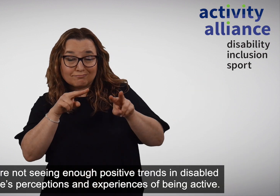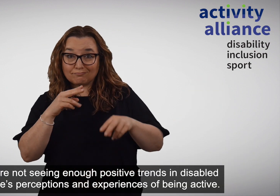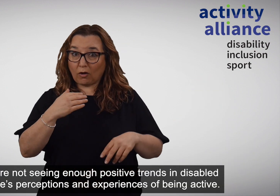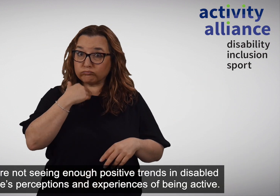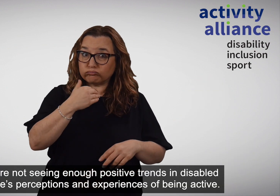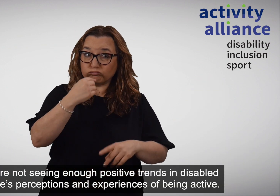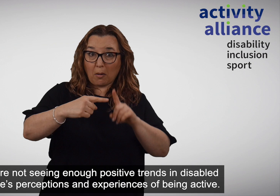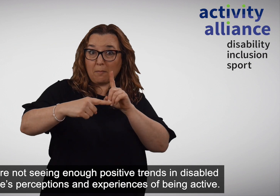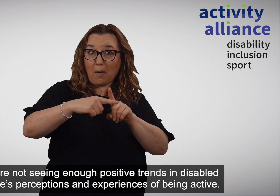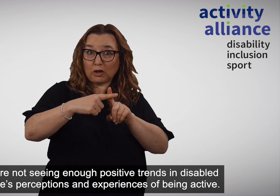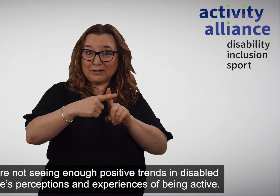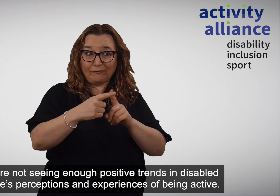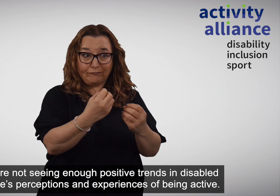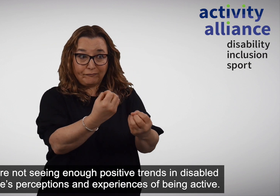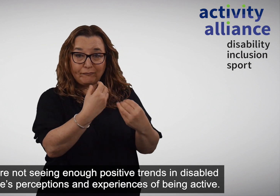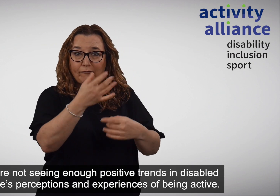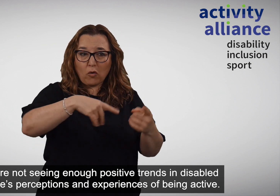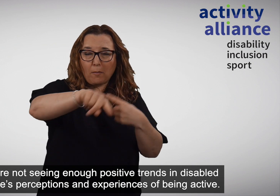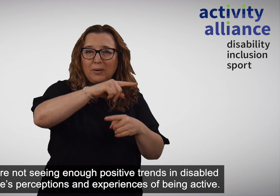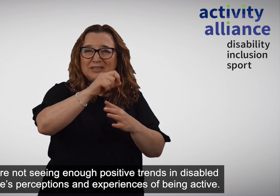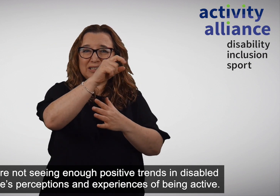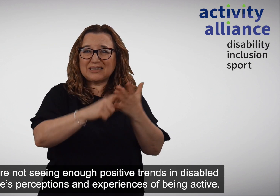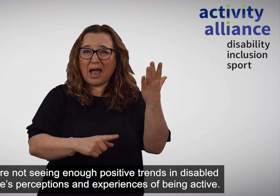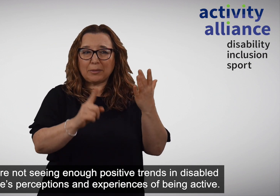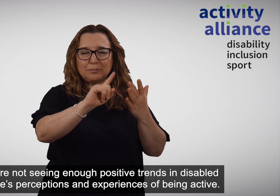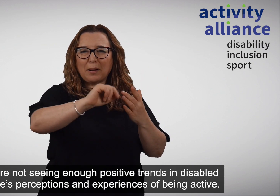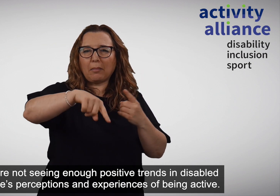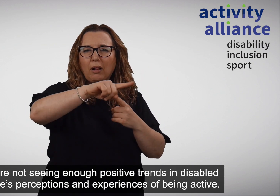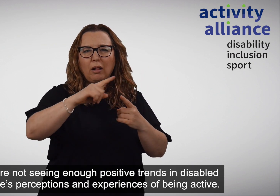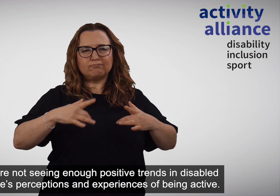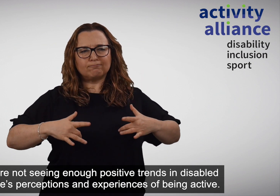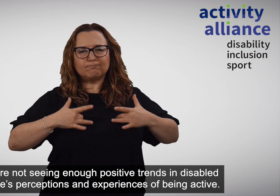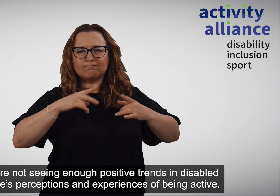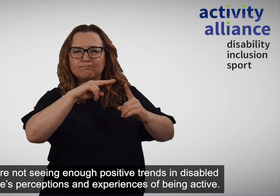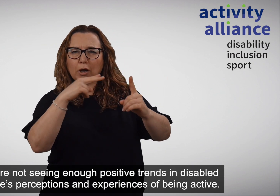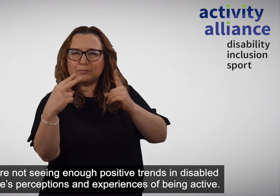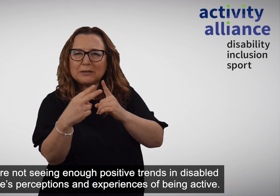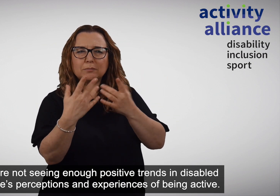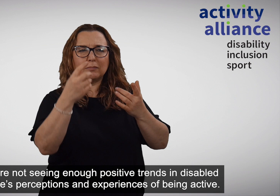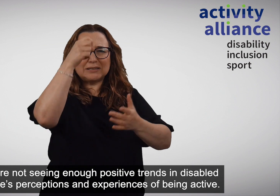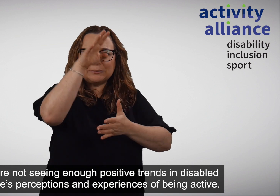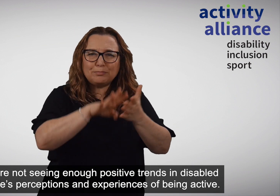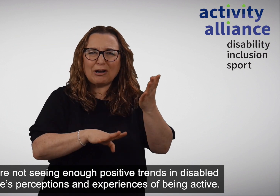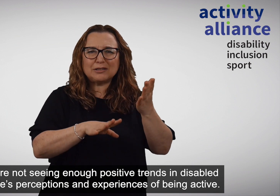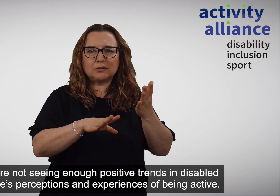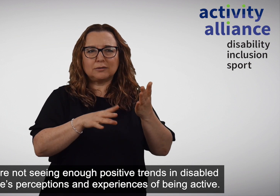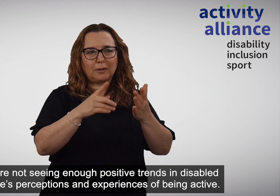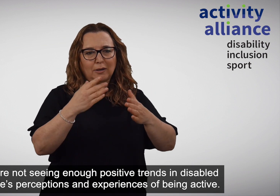We are not seeing enough positive trends in disabled people's perceptions and experiences of being